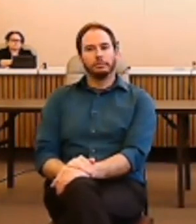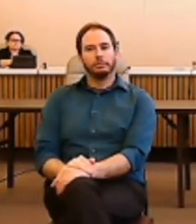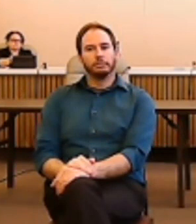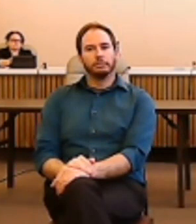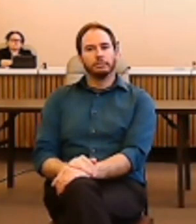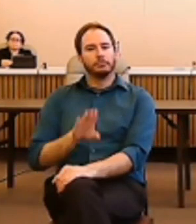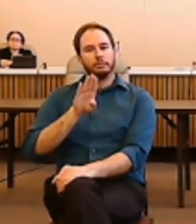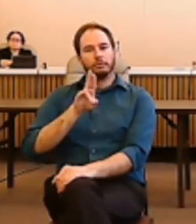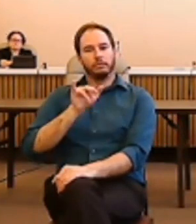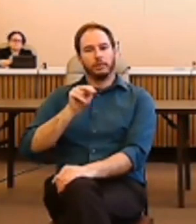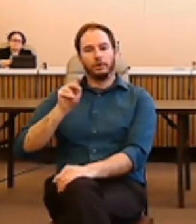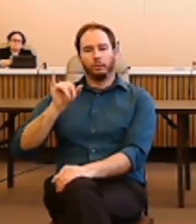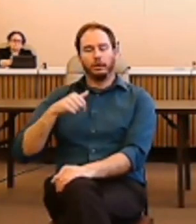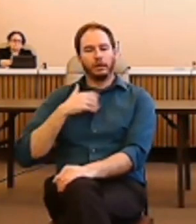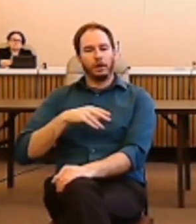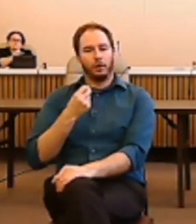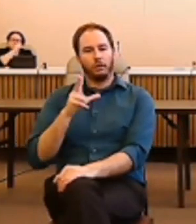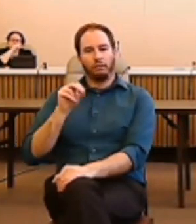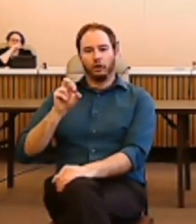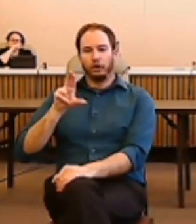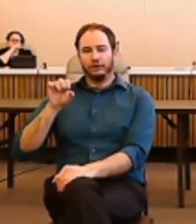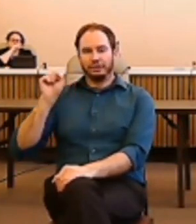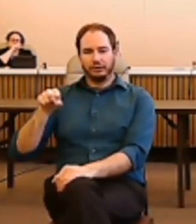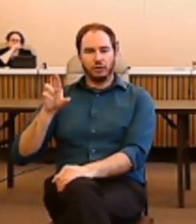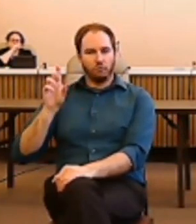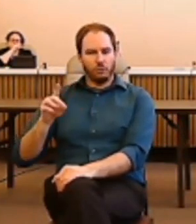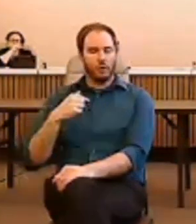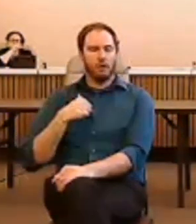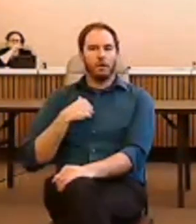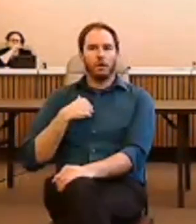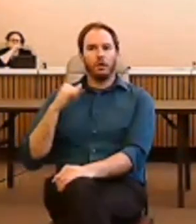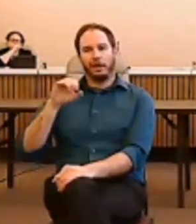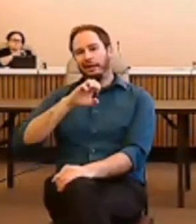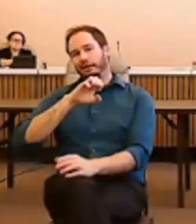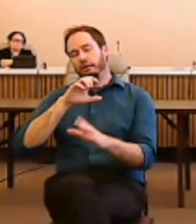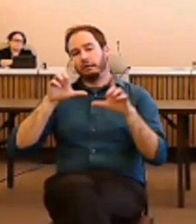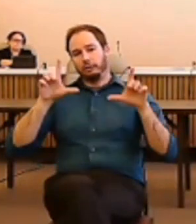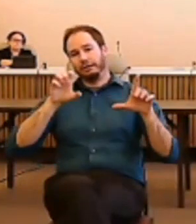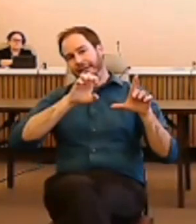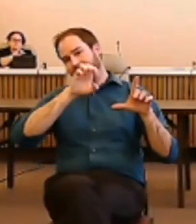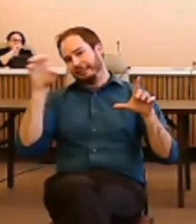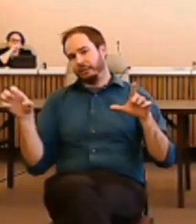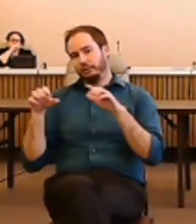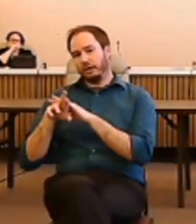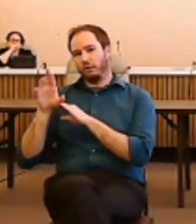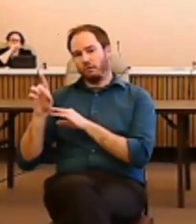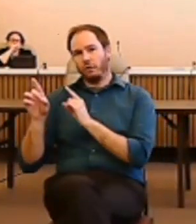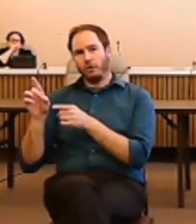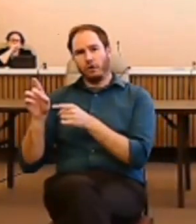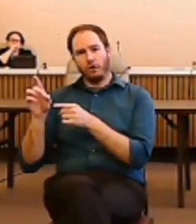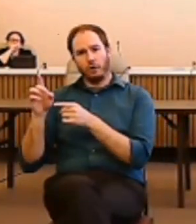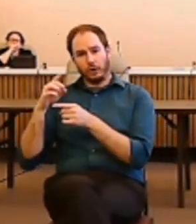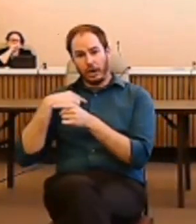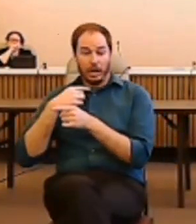My name is Brian Toby. I live at 1230 Erie Station Road. The easternmost access road, I'd prefer to see it